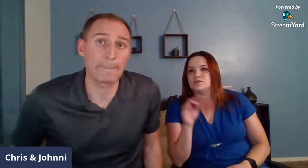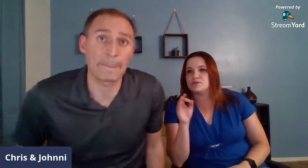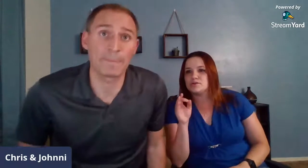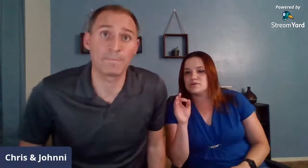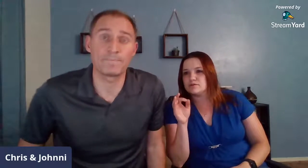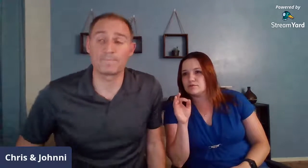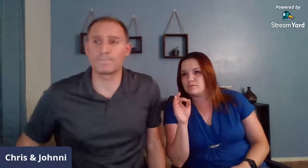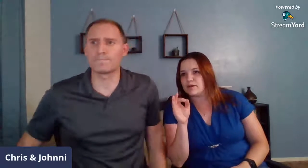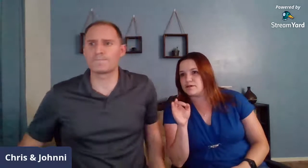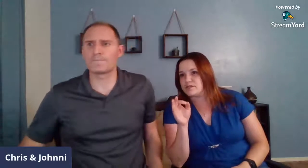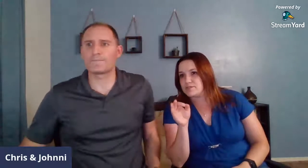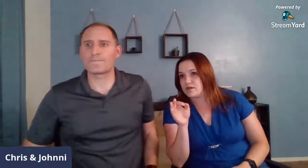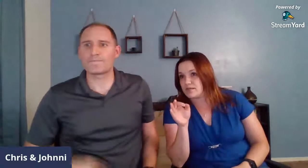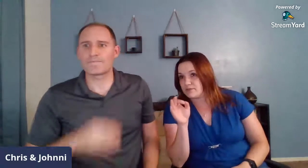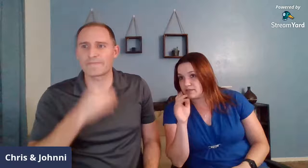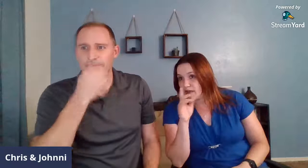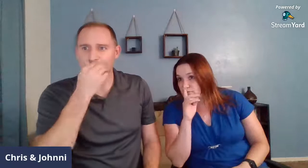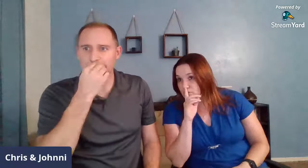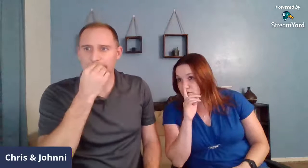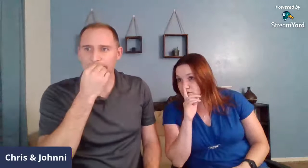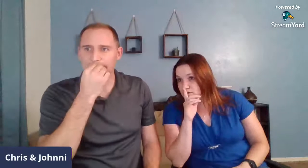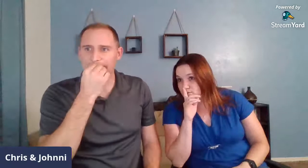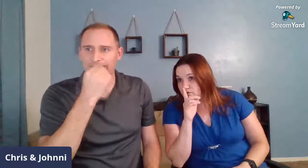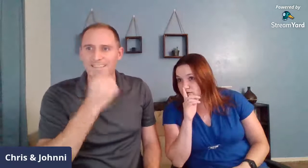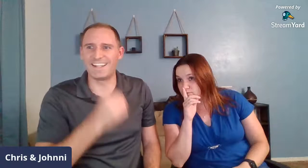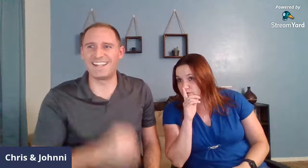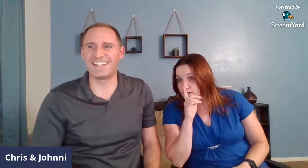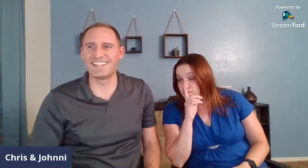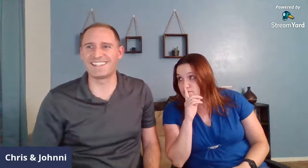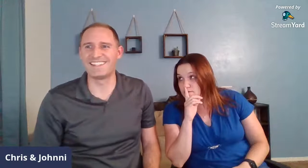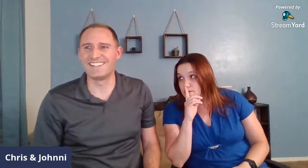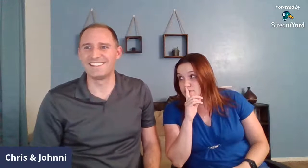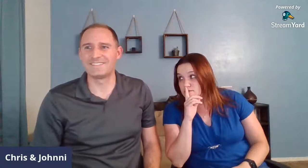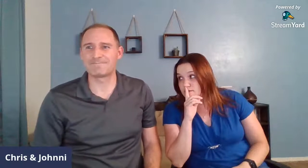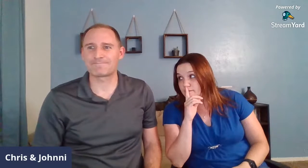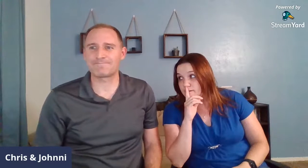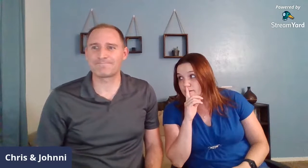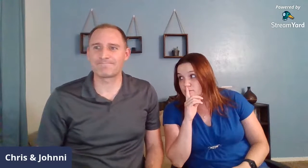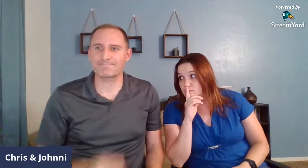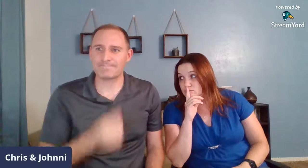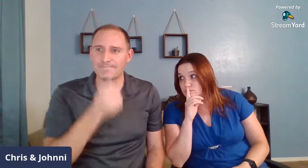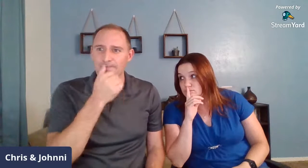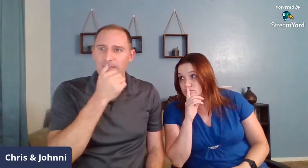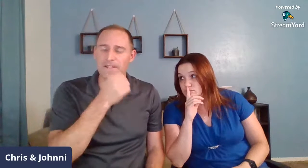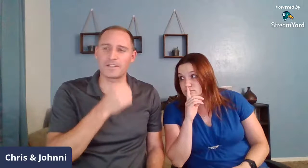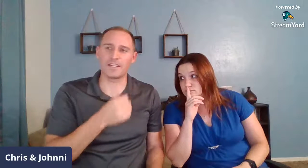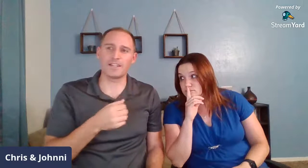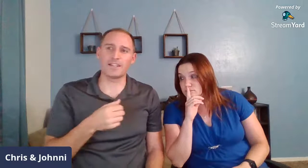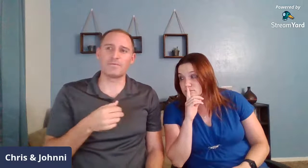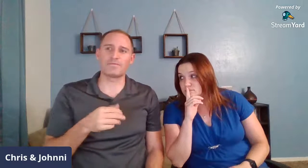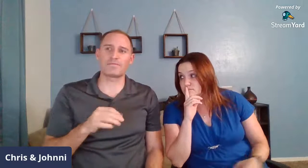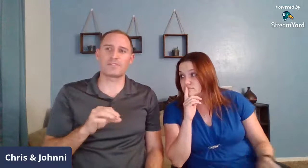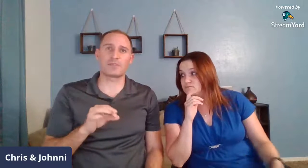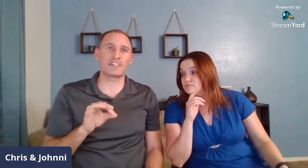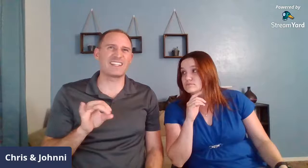You're better at talking about that book, The Motivated Brain. So I'm going to let you talk about that. Okay. So we're going to get a